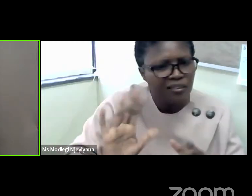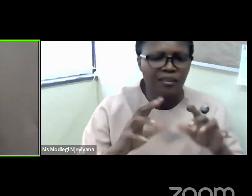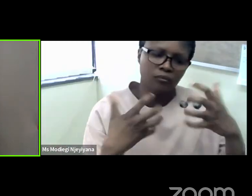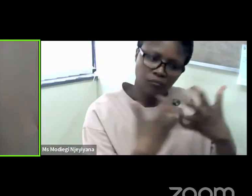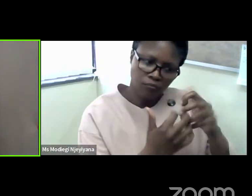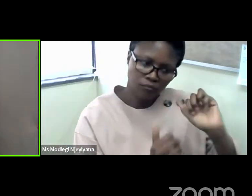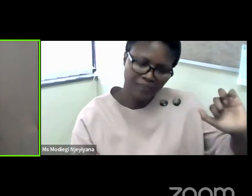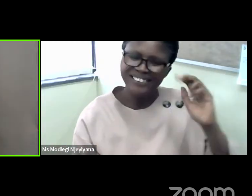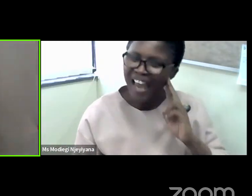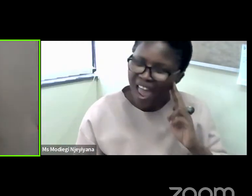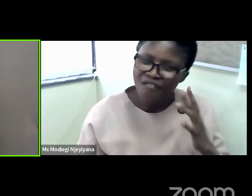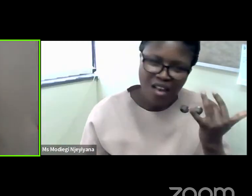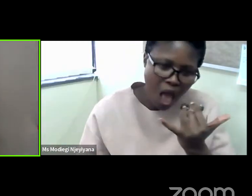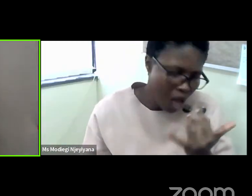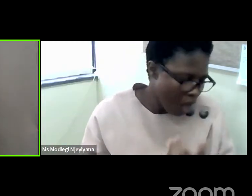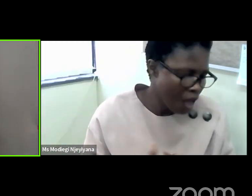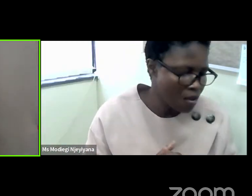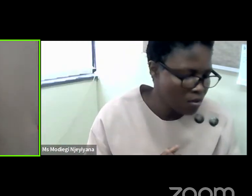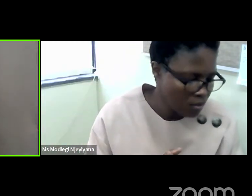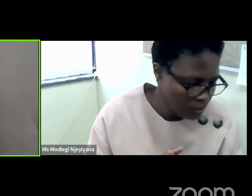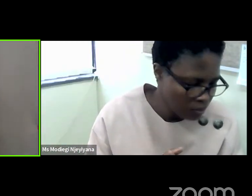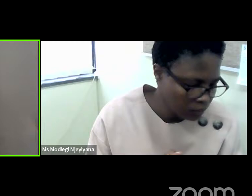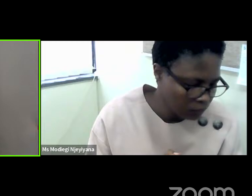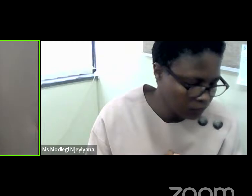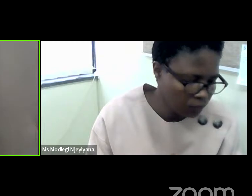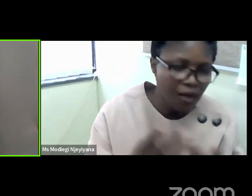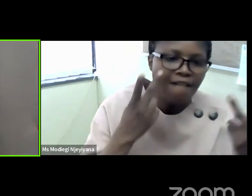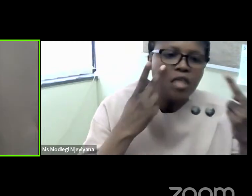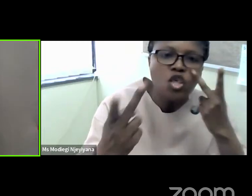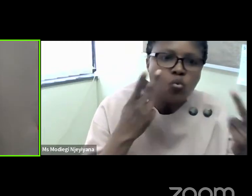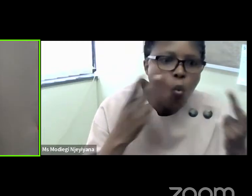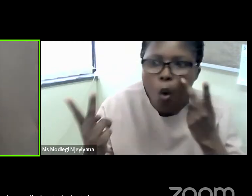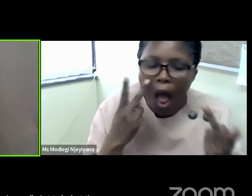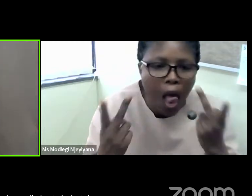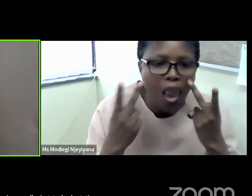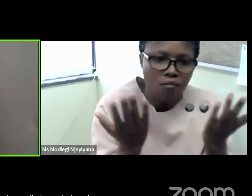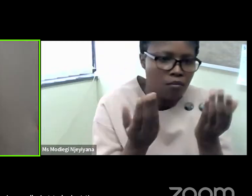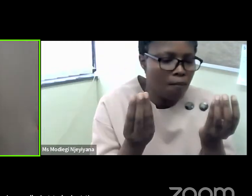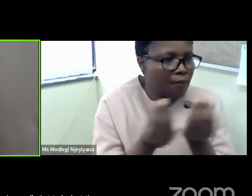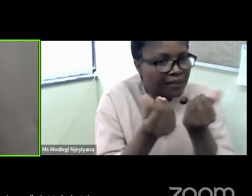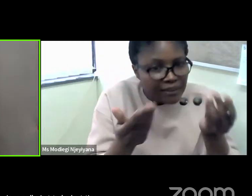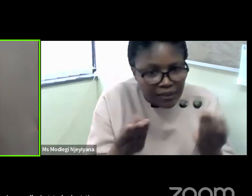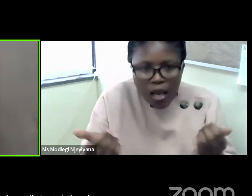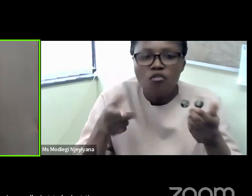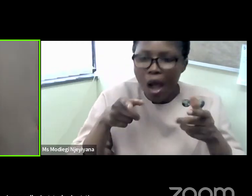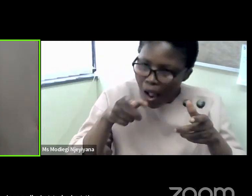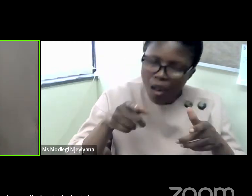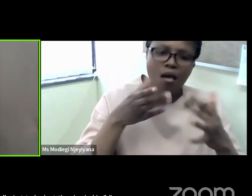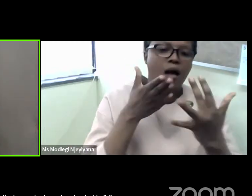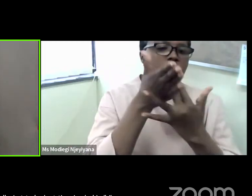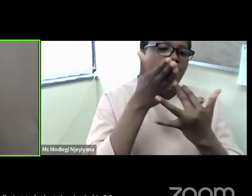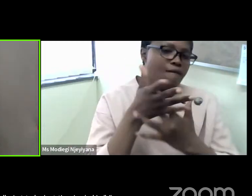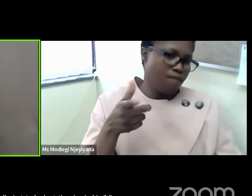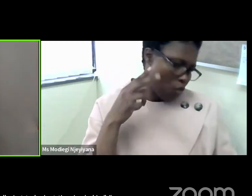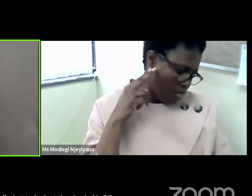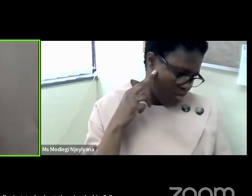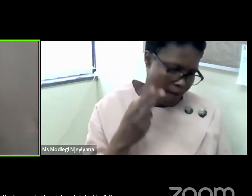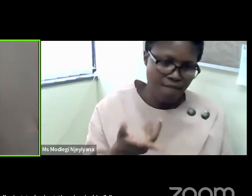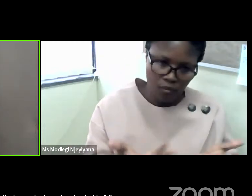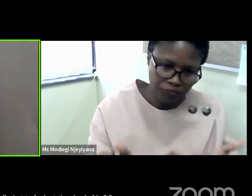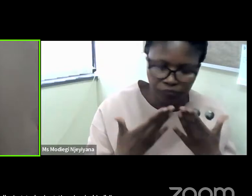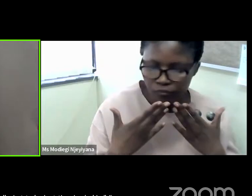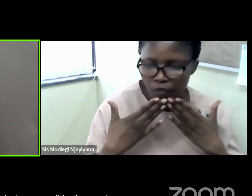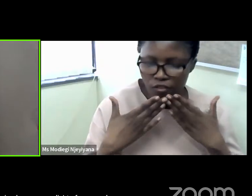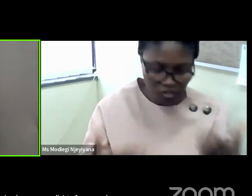WhatsApp option, because we cannot make phone calls. But to look at the physical buildings that need visual emergency lights,